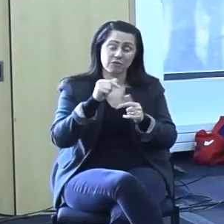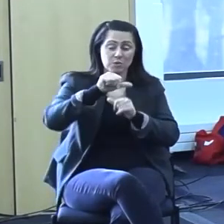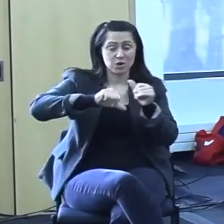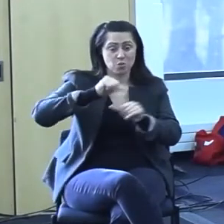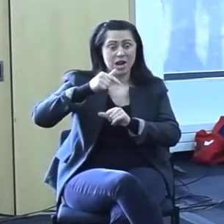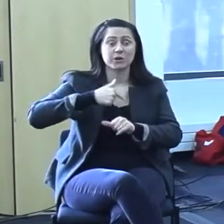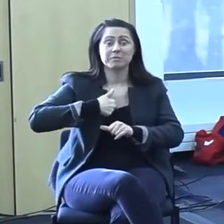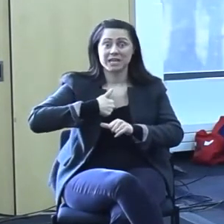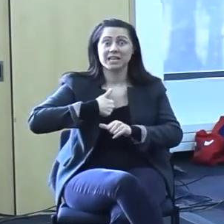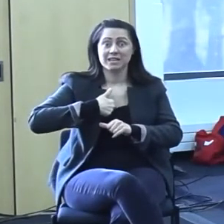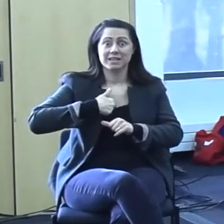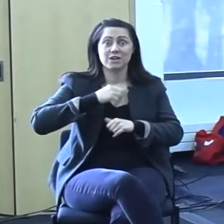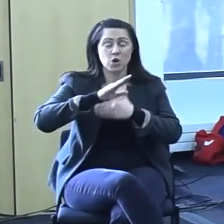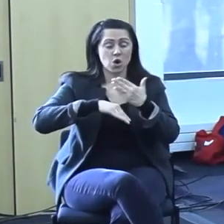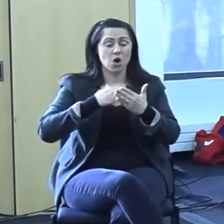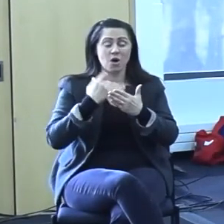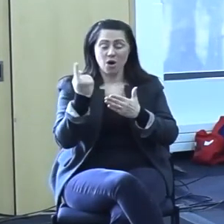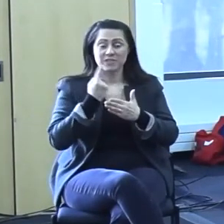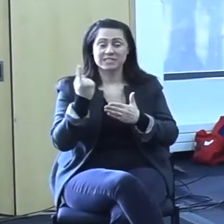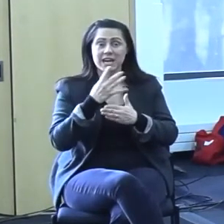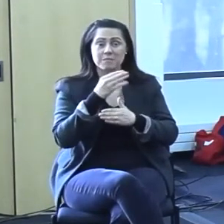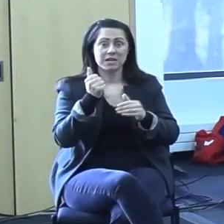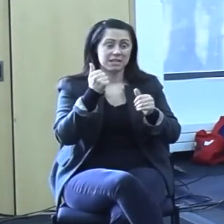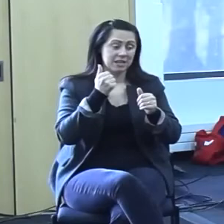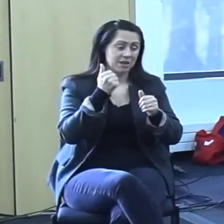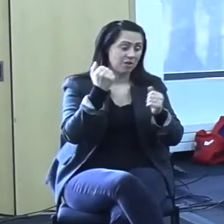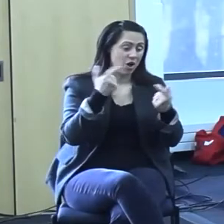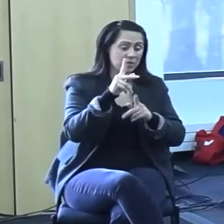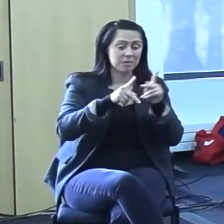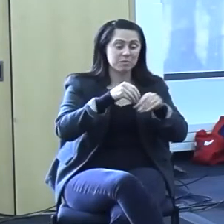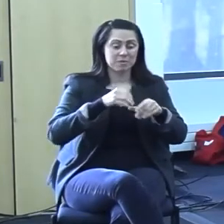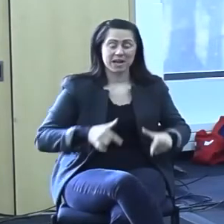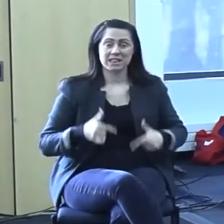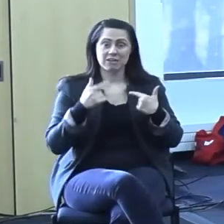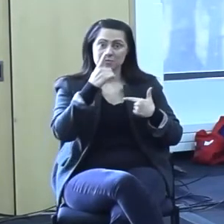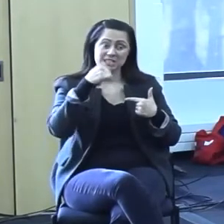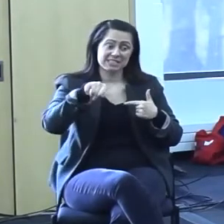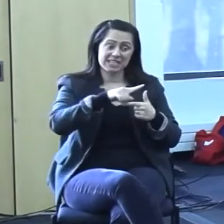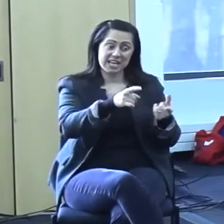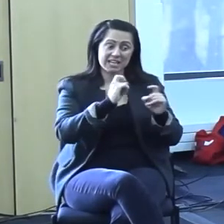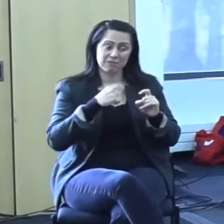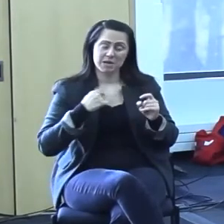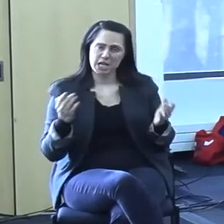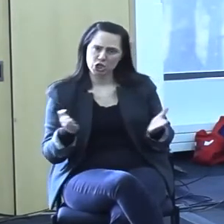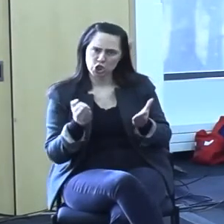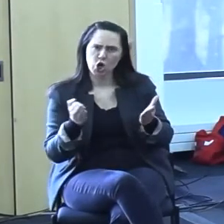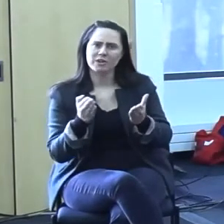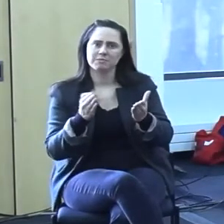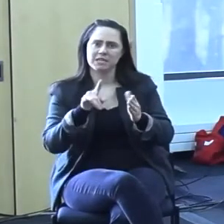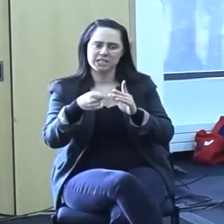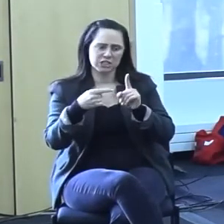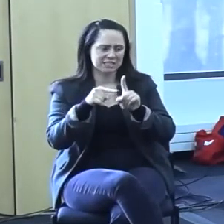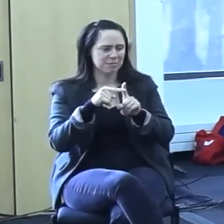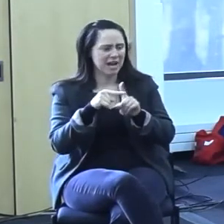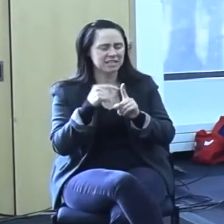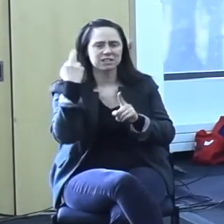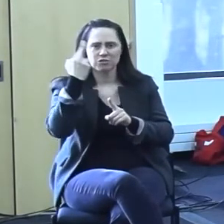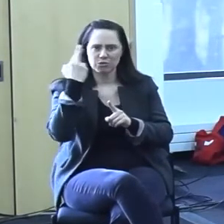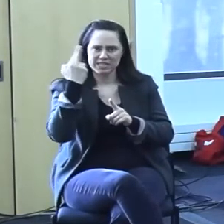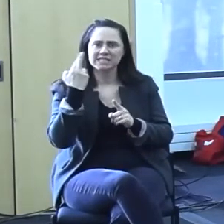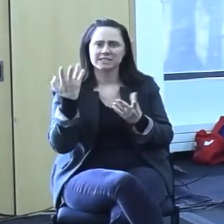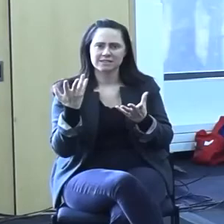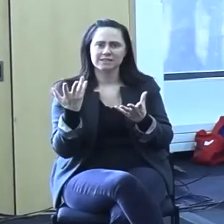around me all the time and everyone in my life because they give me encouragement and just the positive words and